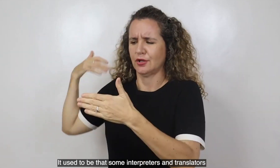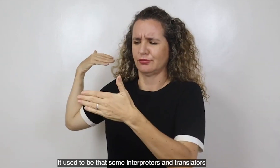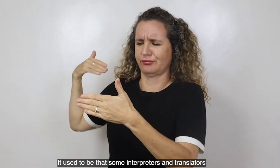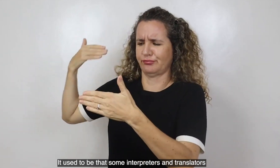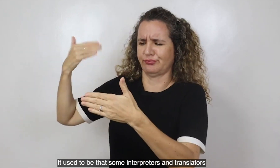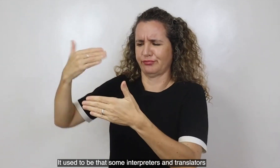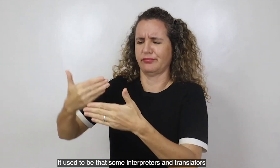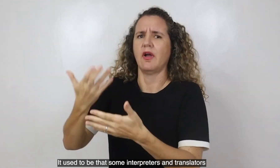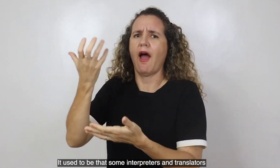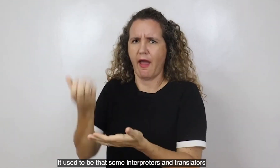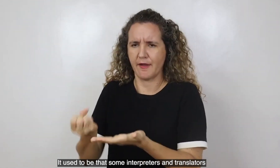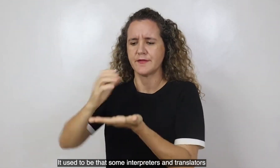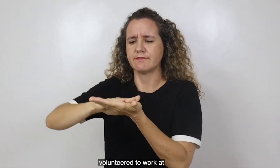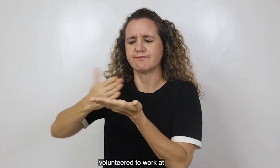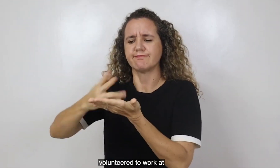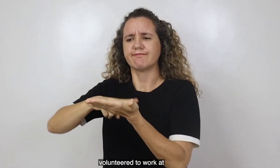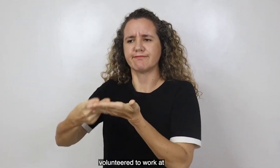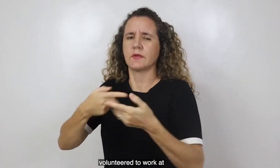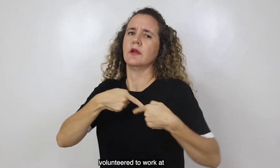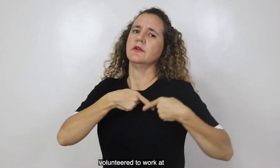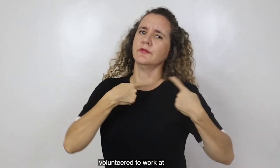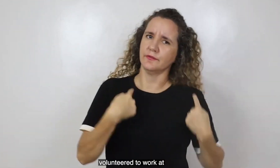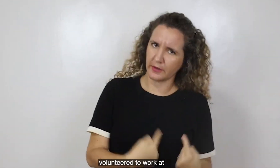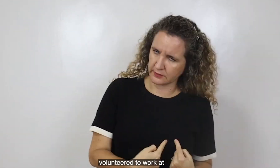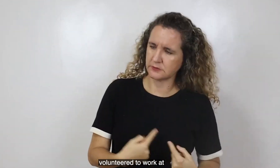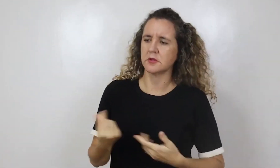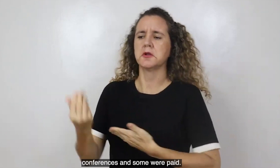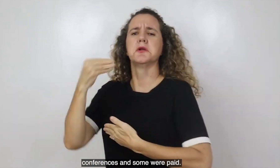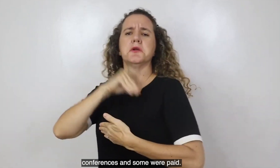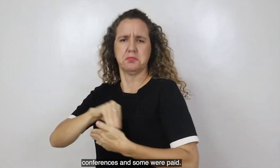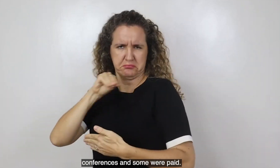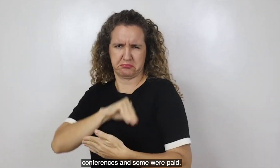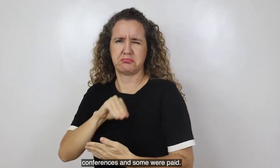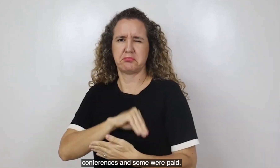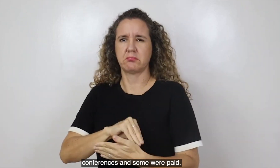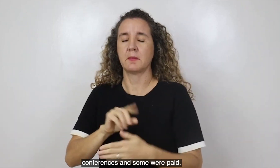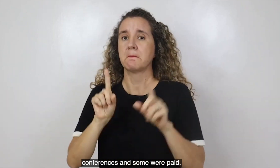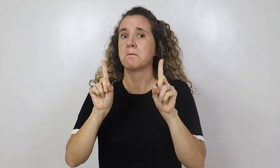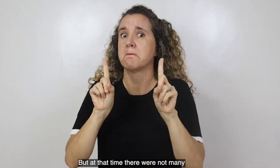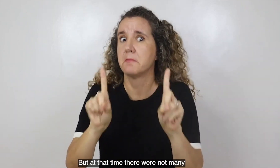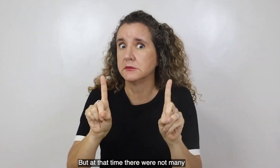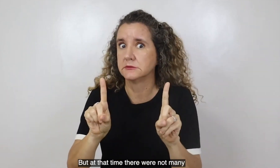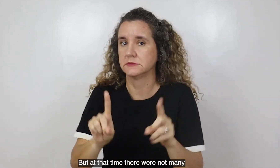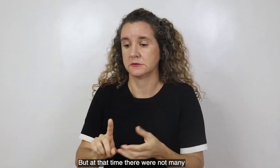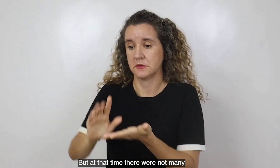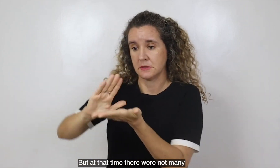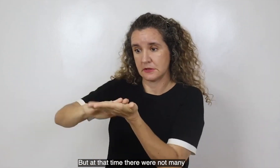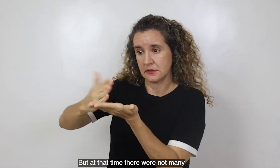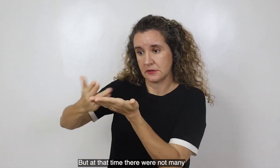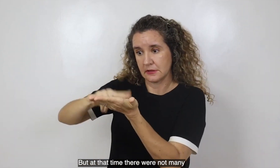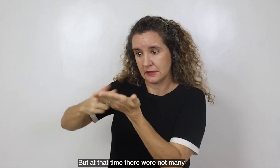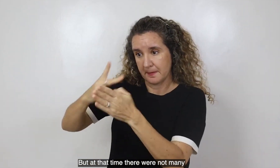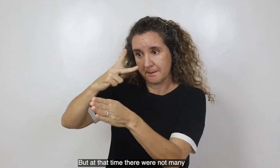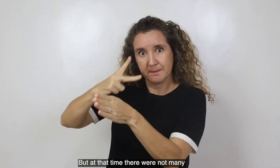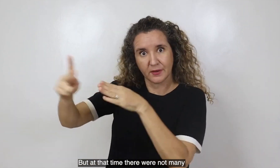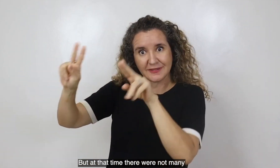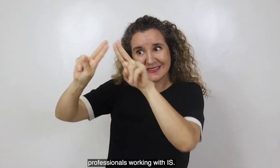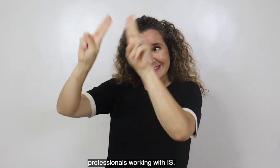some interpreters and translators volunteered to work at conferences and some were paid. But at that time, there were